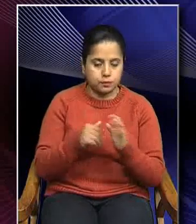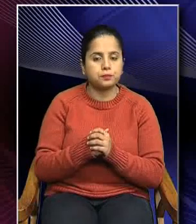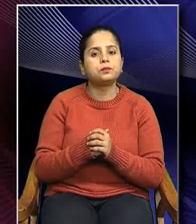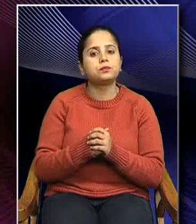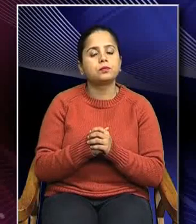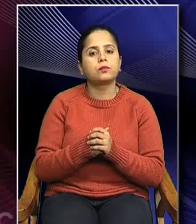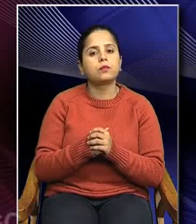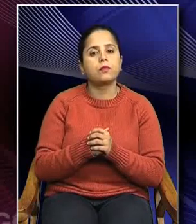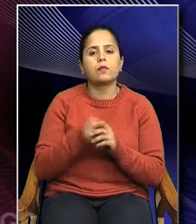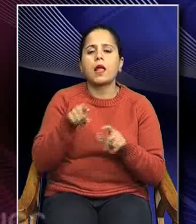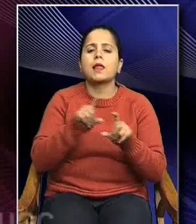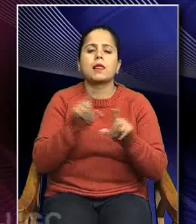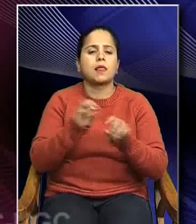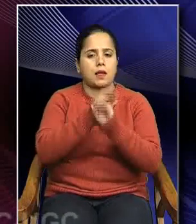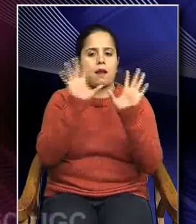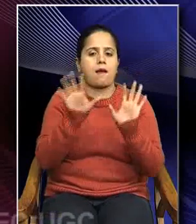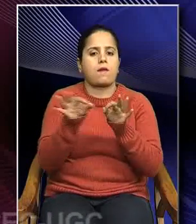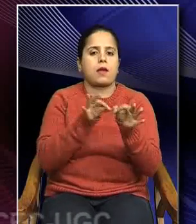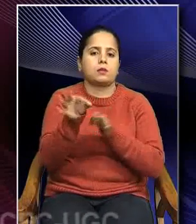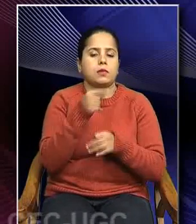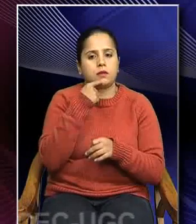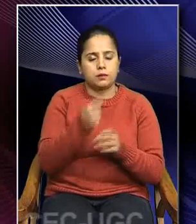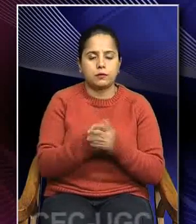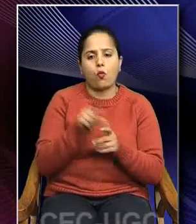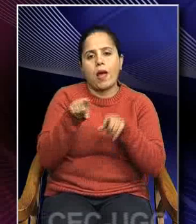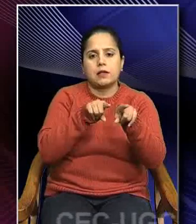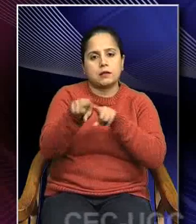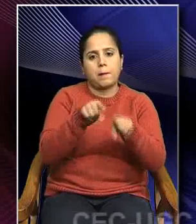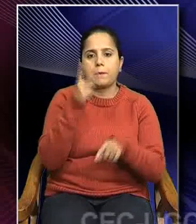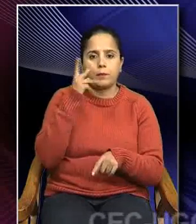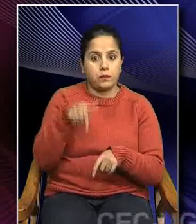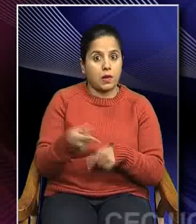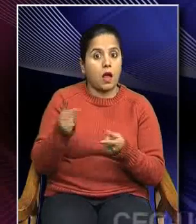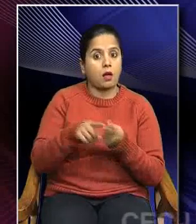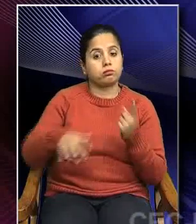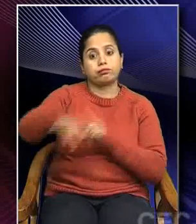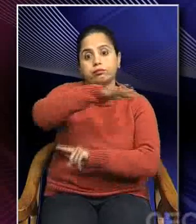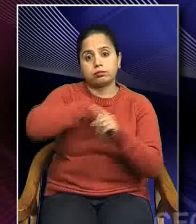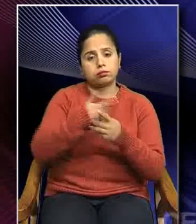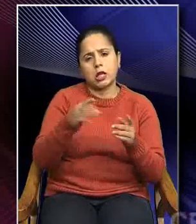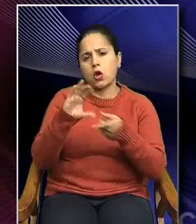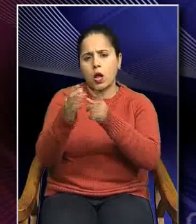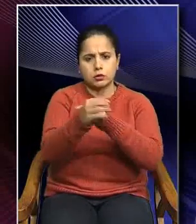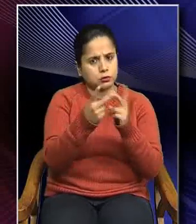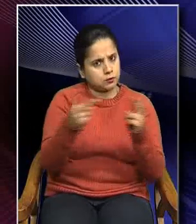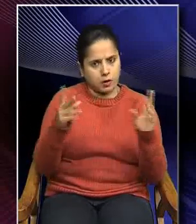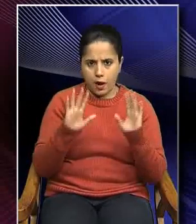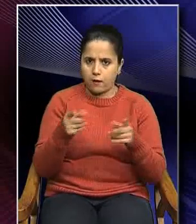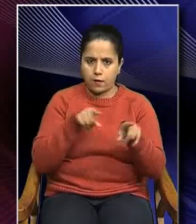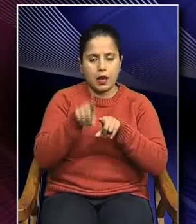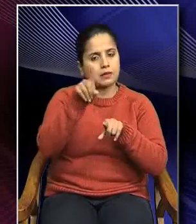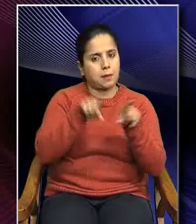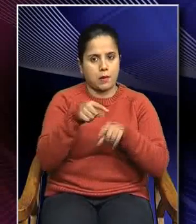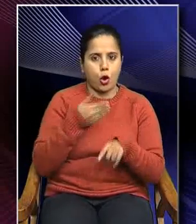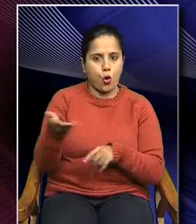to clarify this point. For example, and this is happening across cultures, for example, we